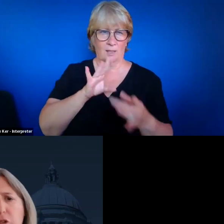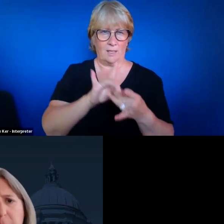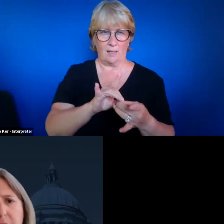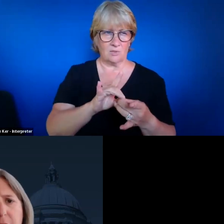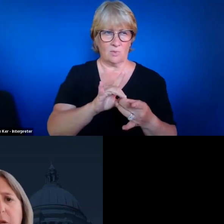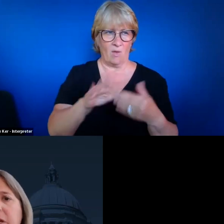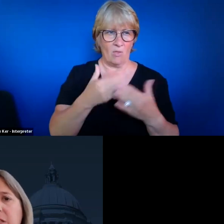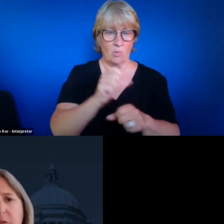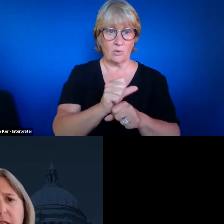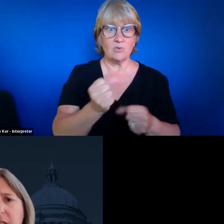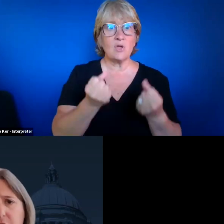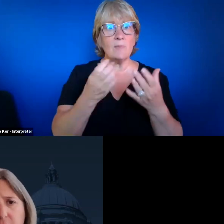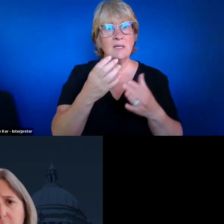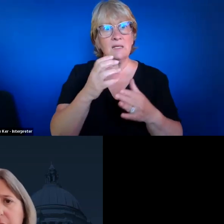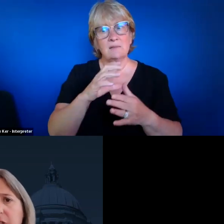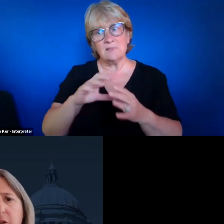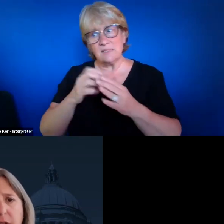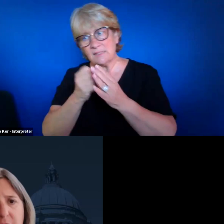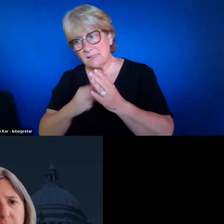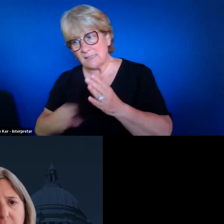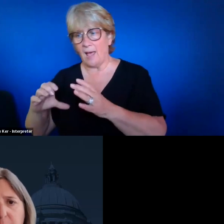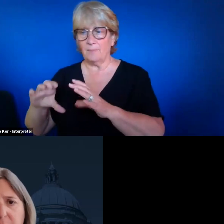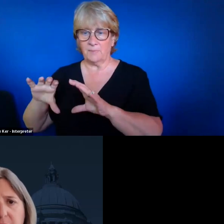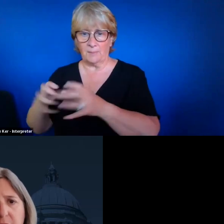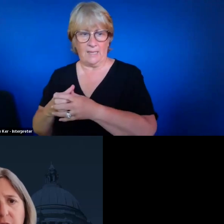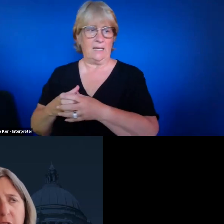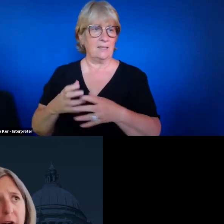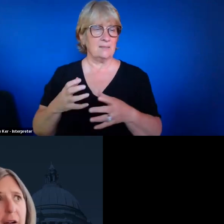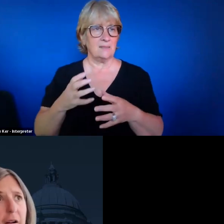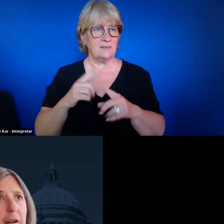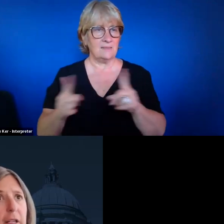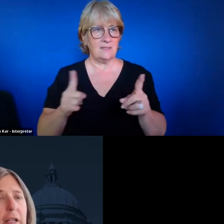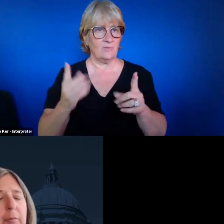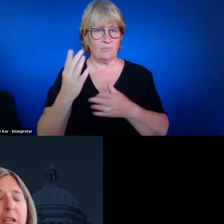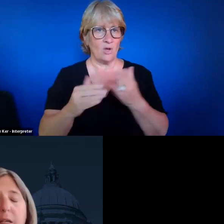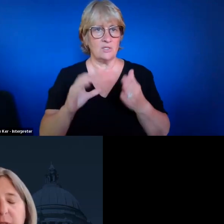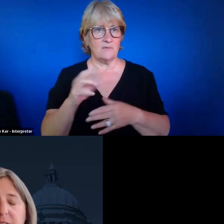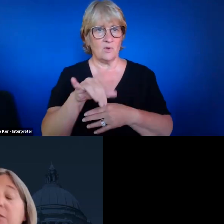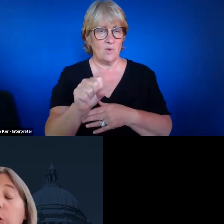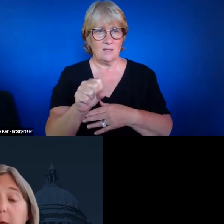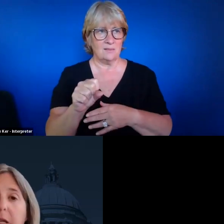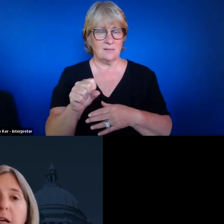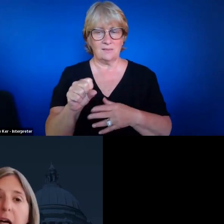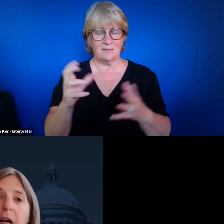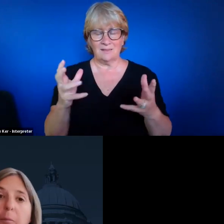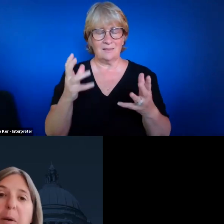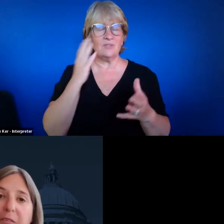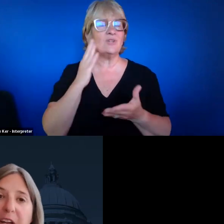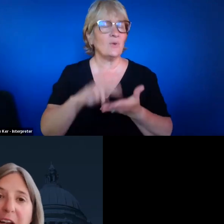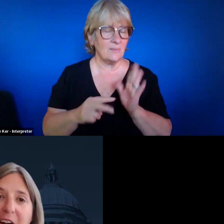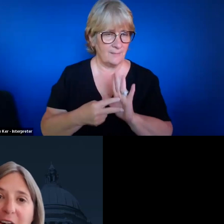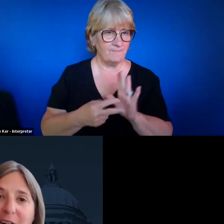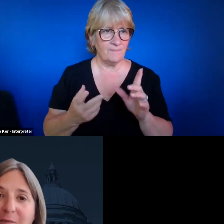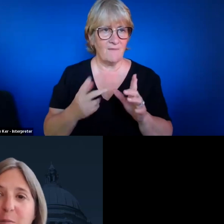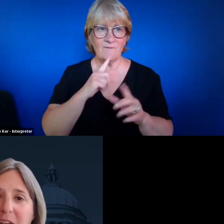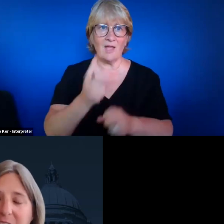work, because there's so many subcommittees in addition to the CRIS and all these other side pieces. And it's very hard, not side pieces, you know what I mean? But